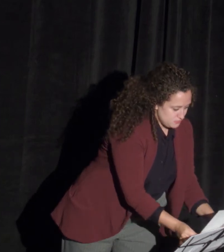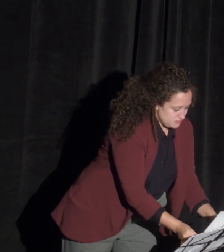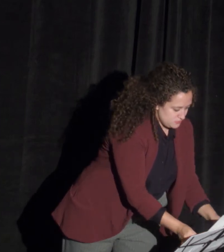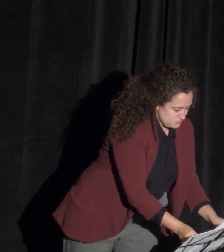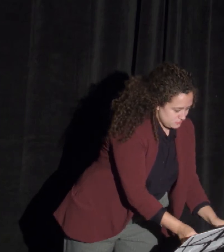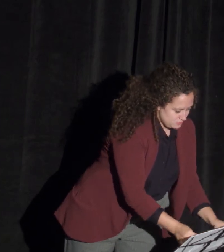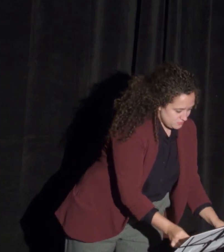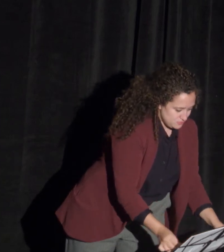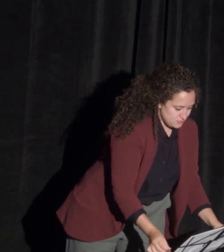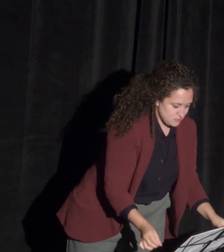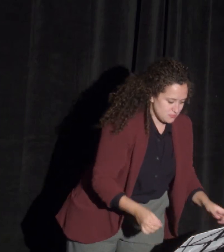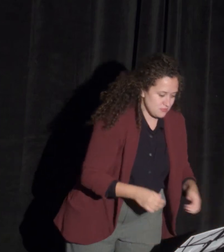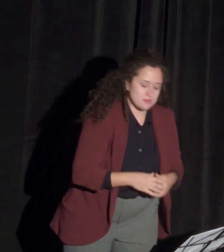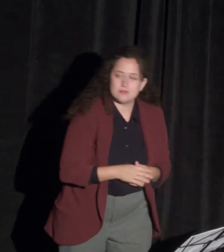Supposed to be a virtual.